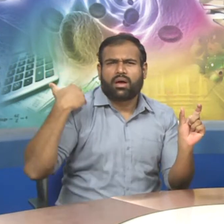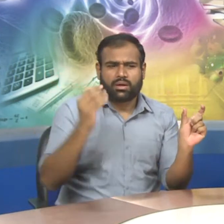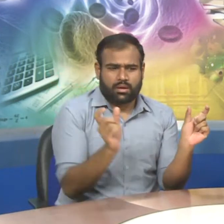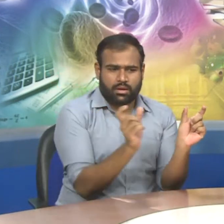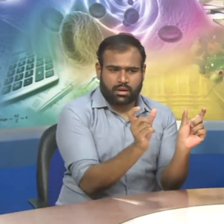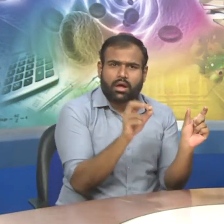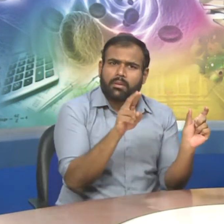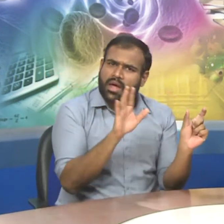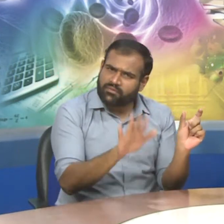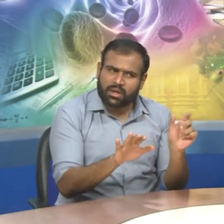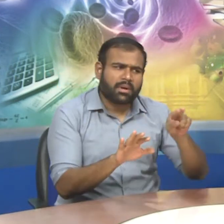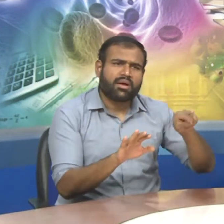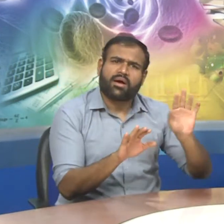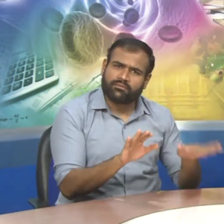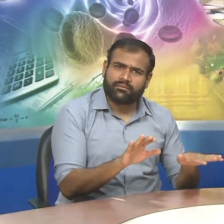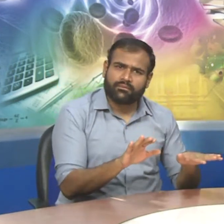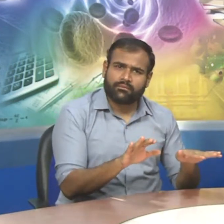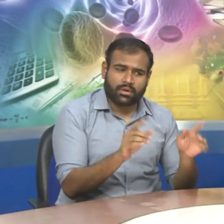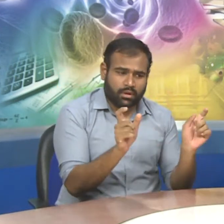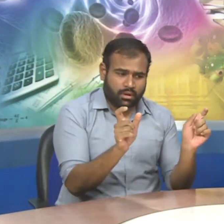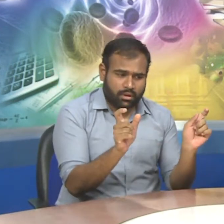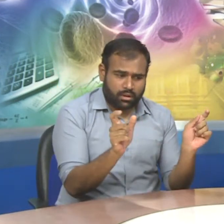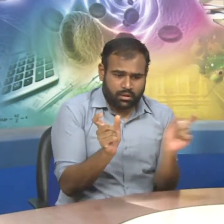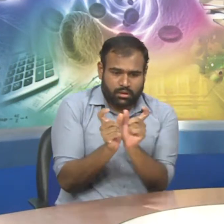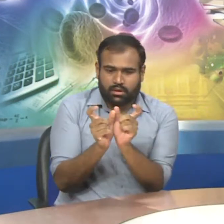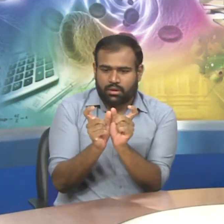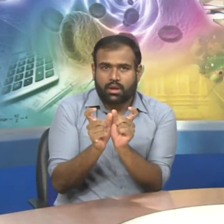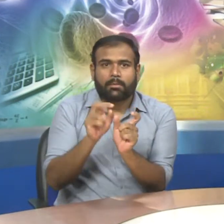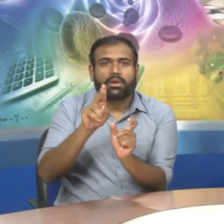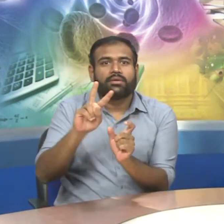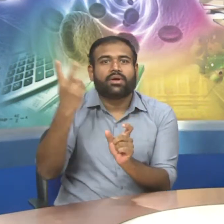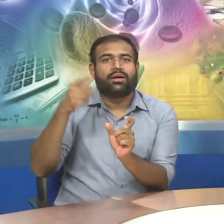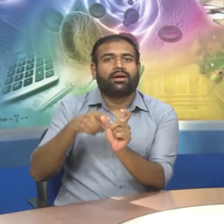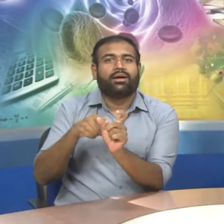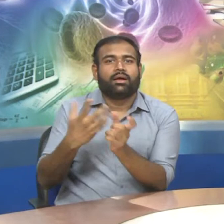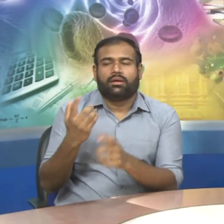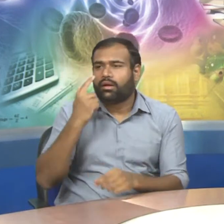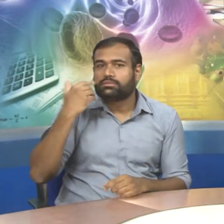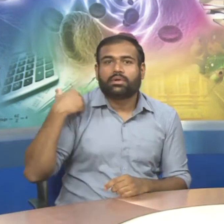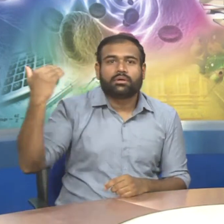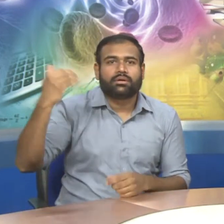So for sister, we have used these two signs together.